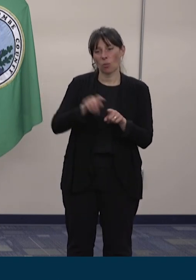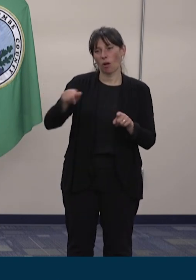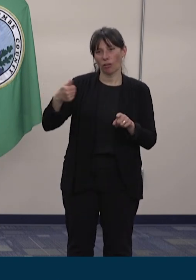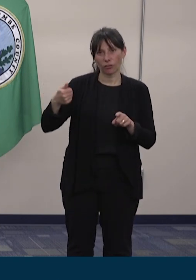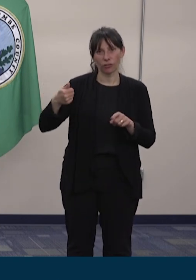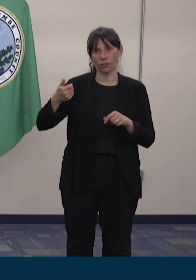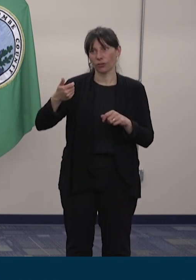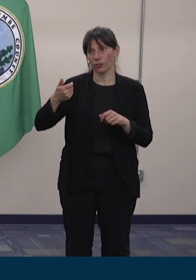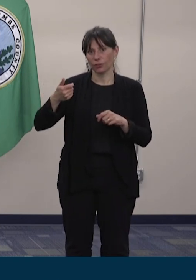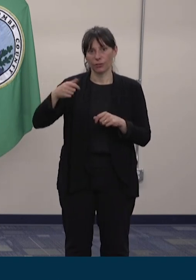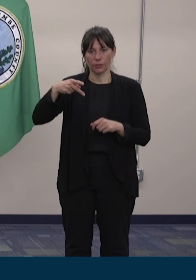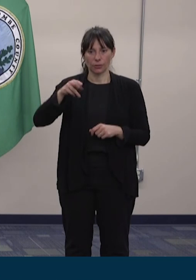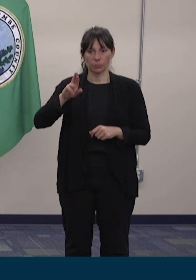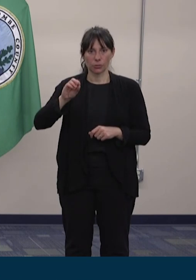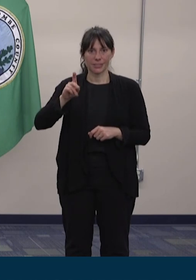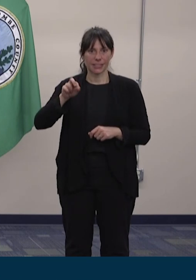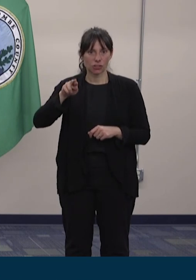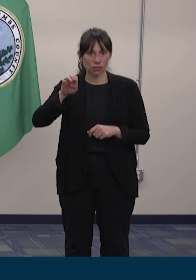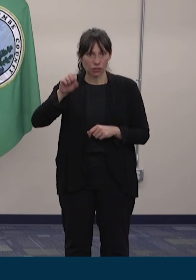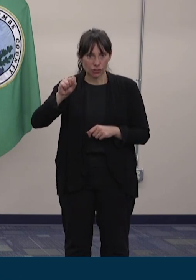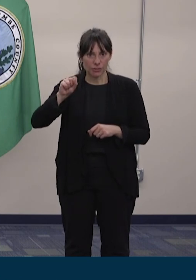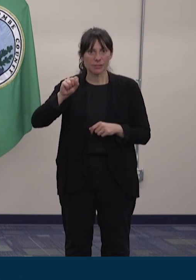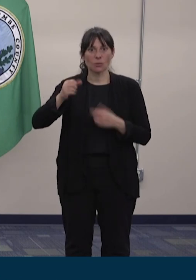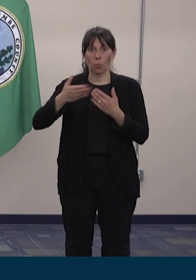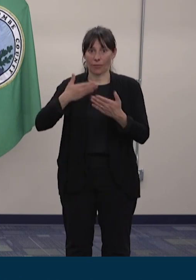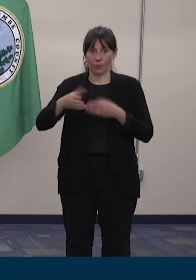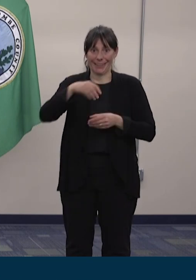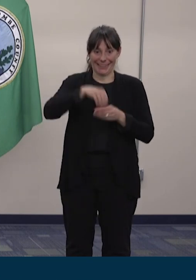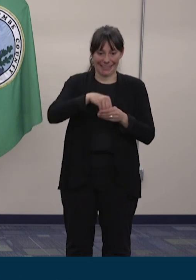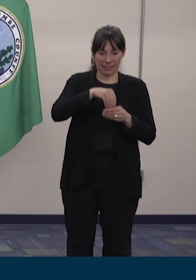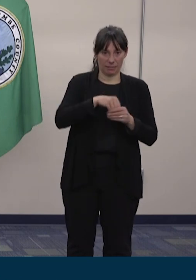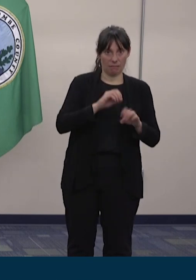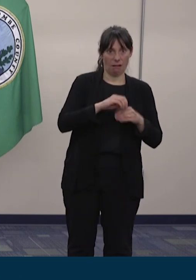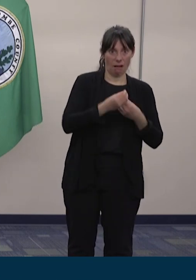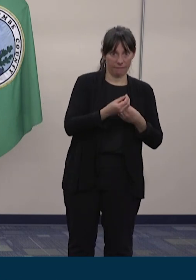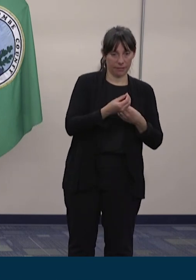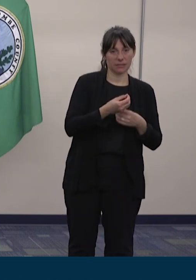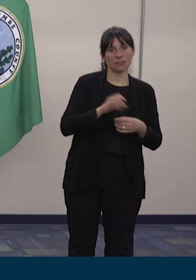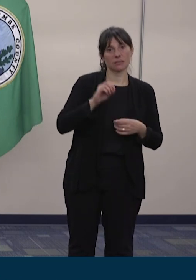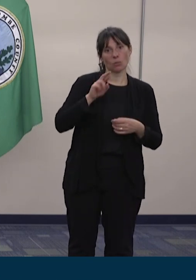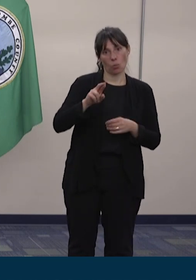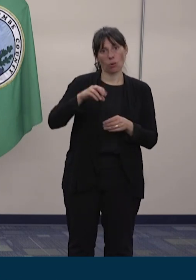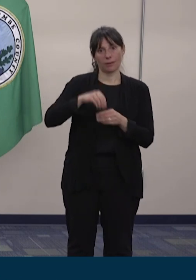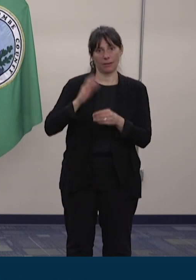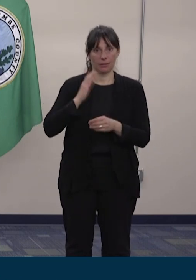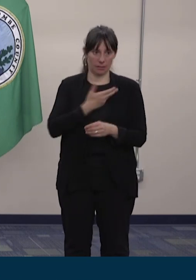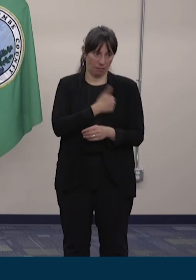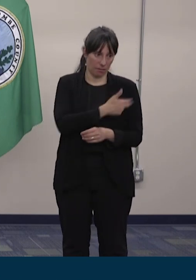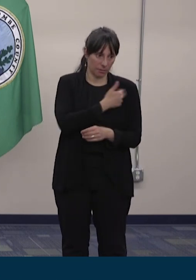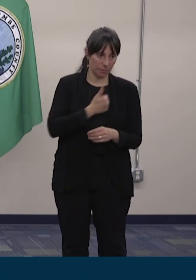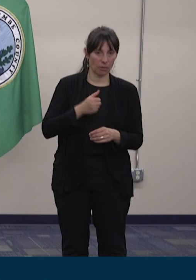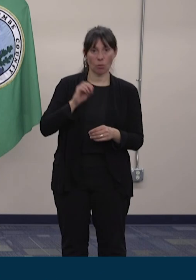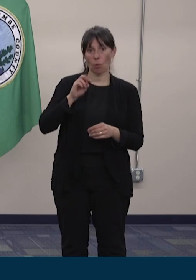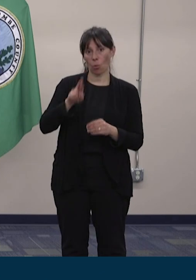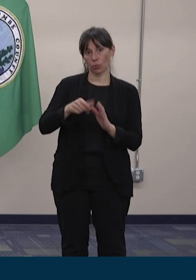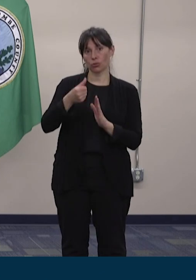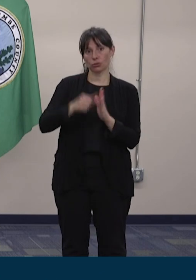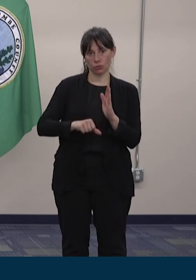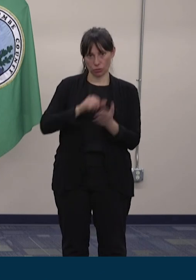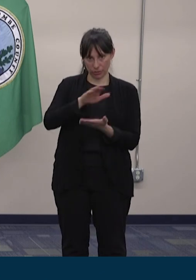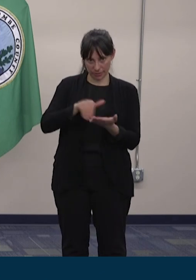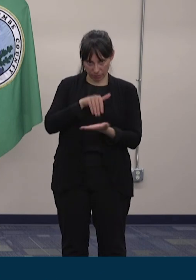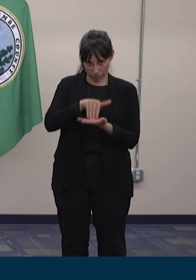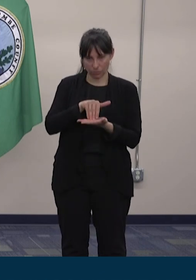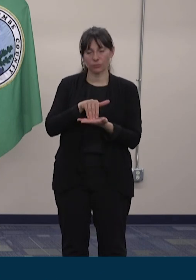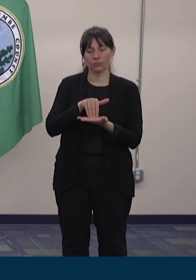both podamos in our hospitals, our operar offices, en el and hospital. in our surgery center. With this, as you know,